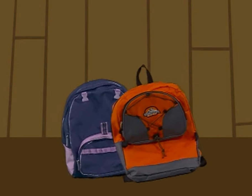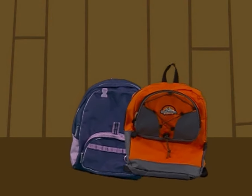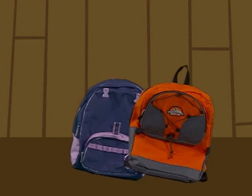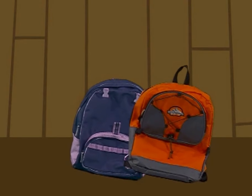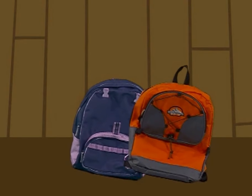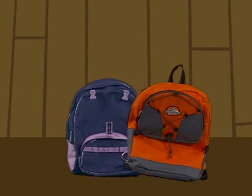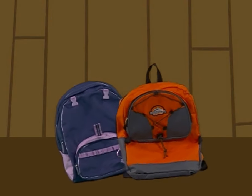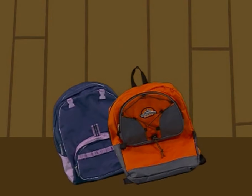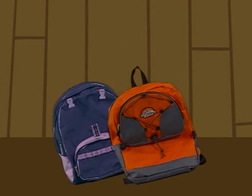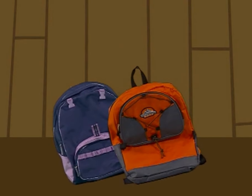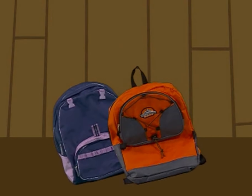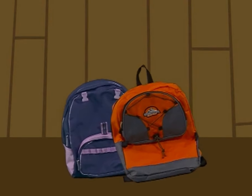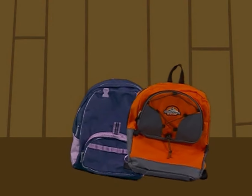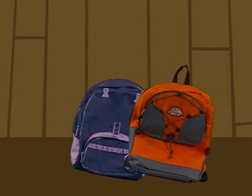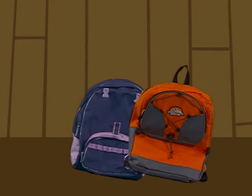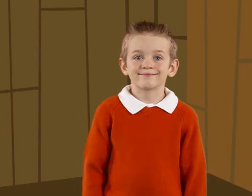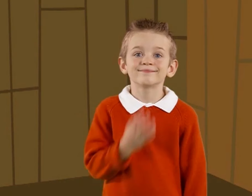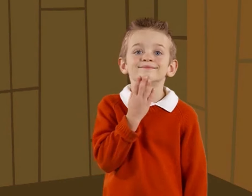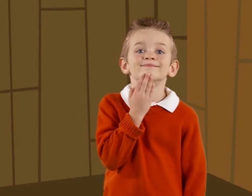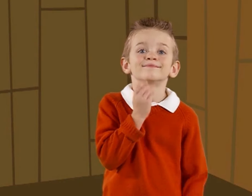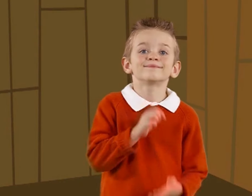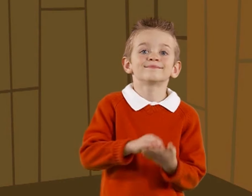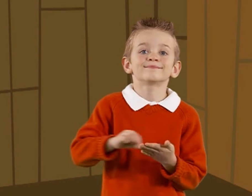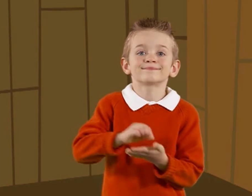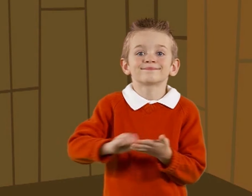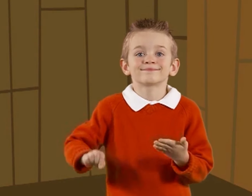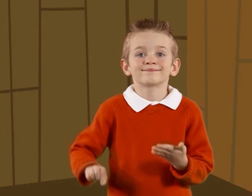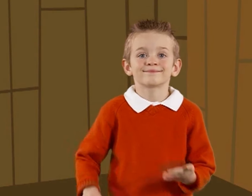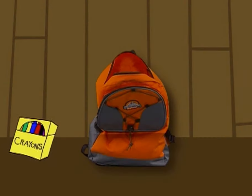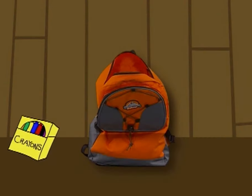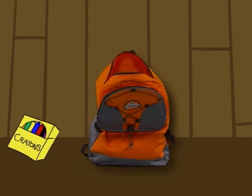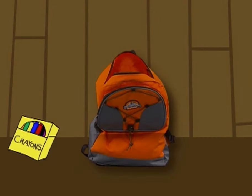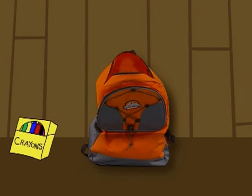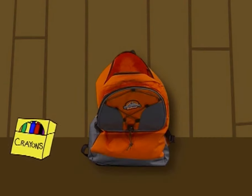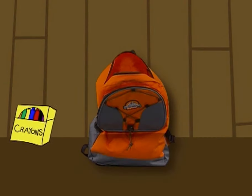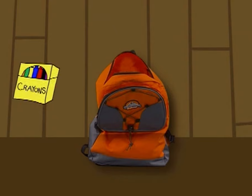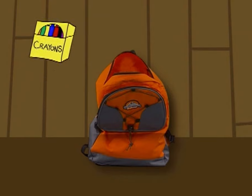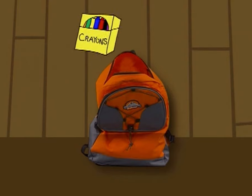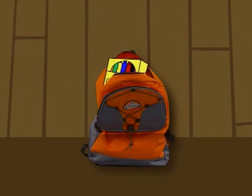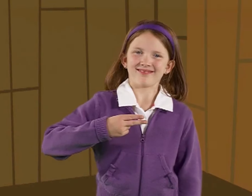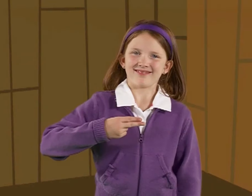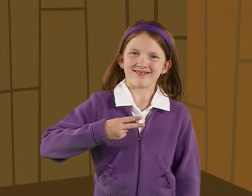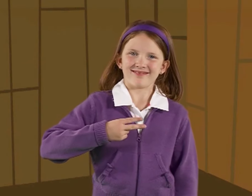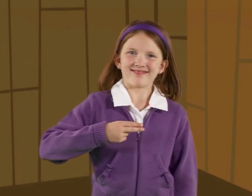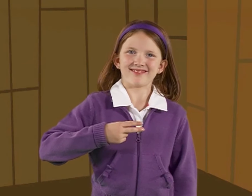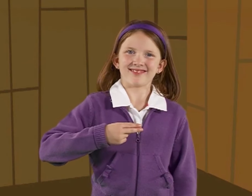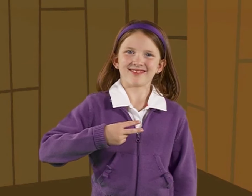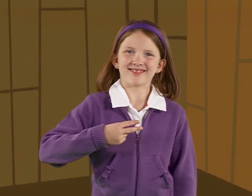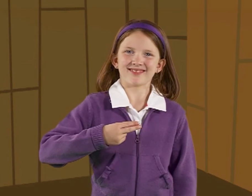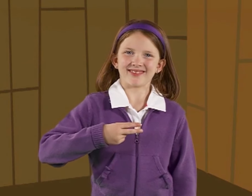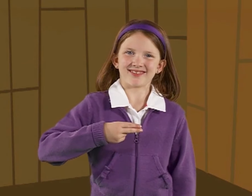Let's get ready to roll. You've got my crayons. Crayons. You've got my